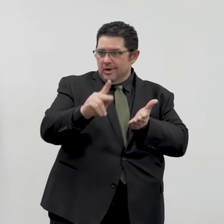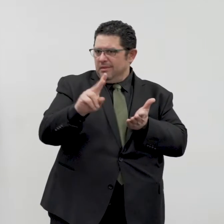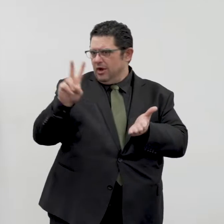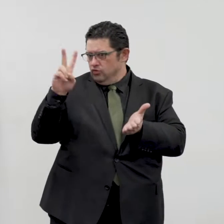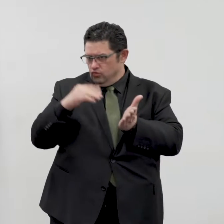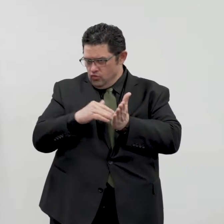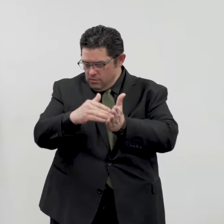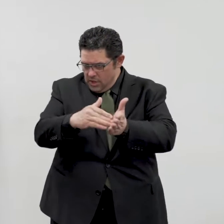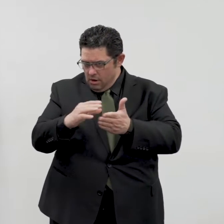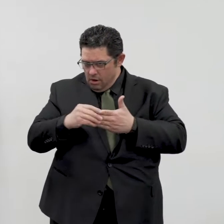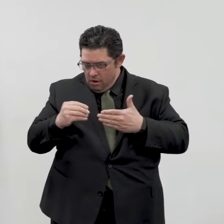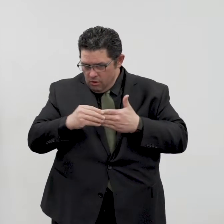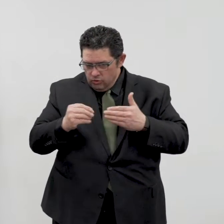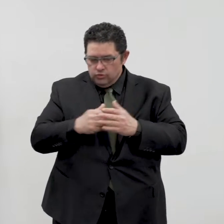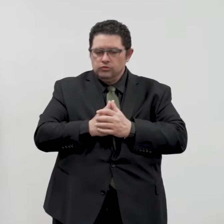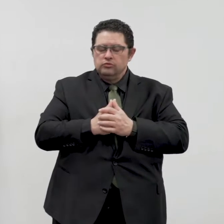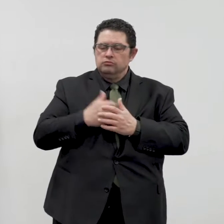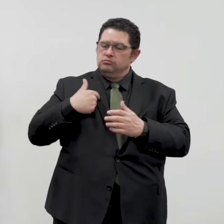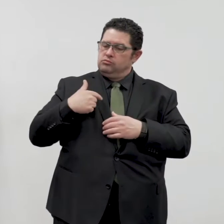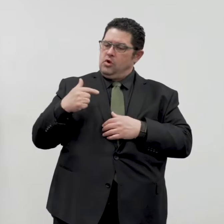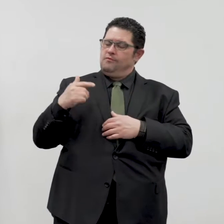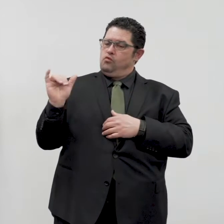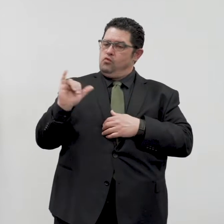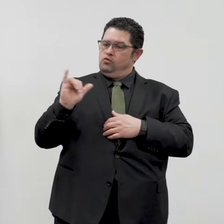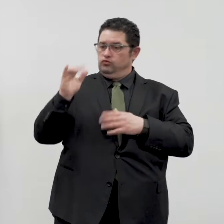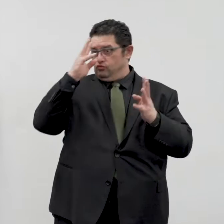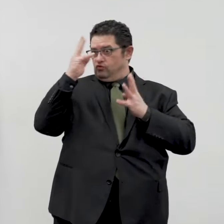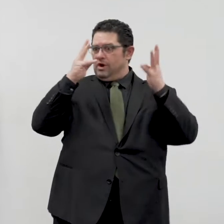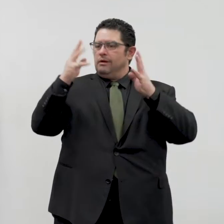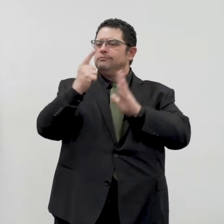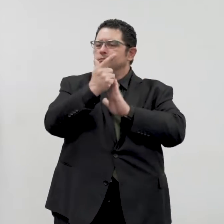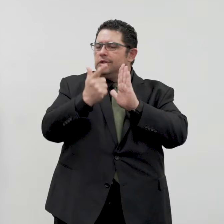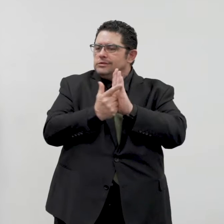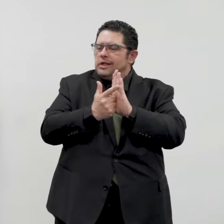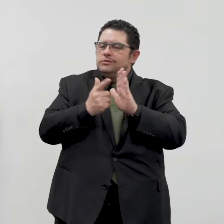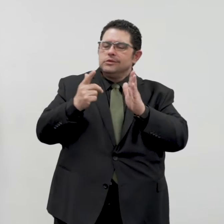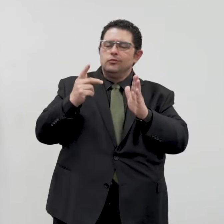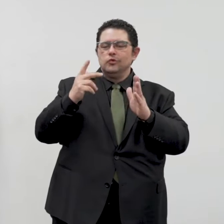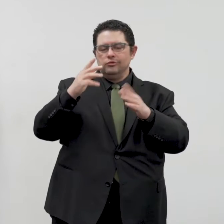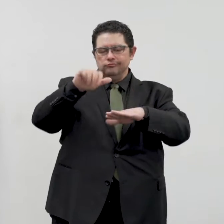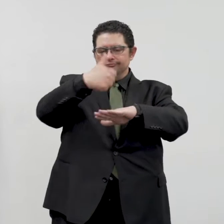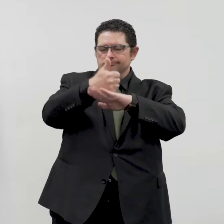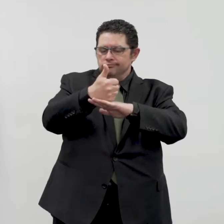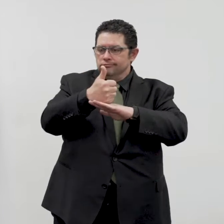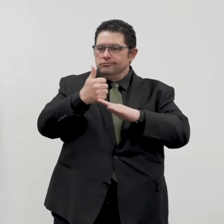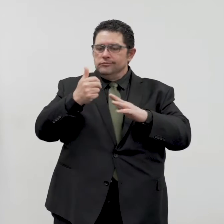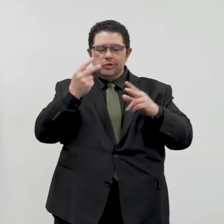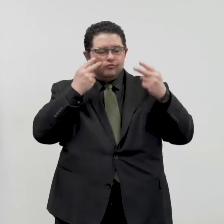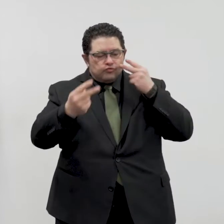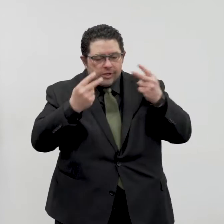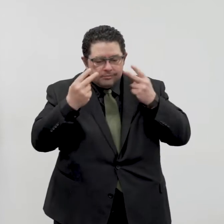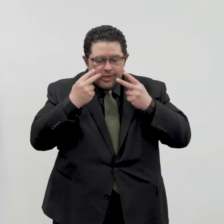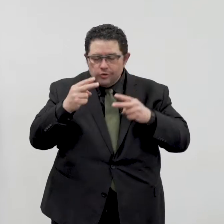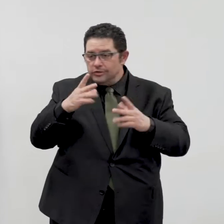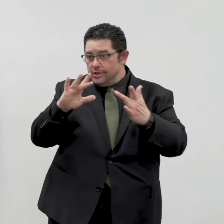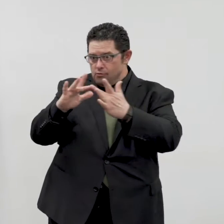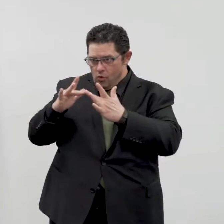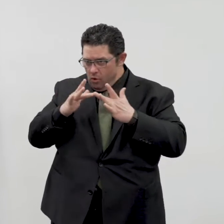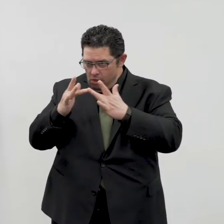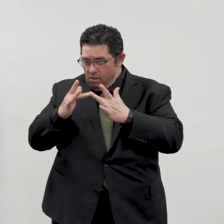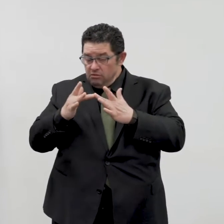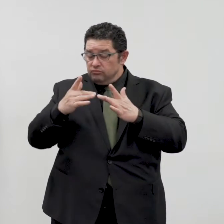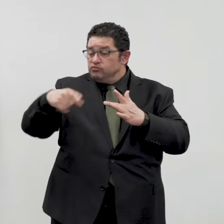I've also requested legislation that will create a transparency portal so anyone at home can follow online on